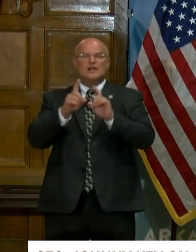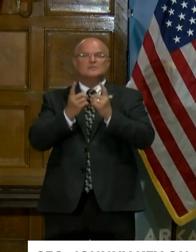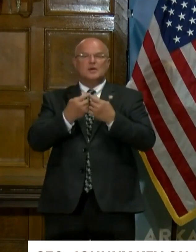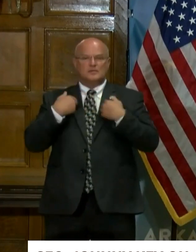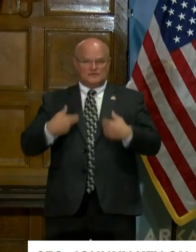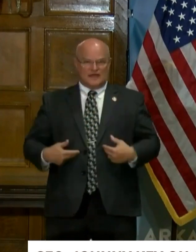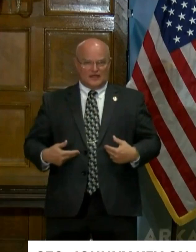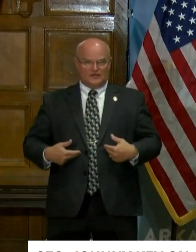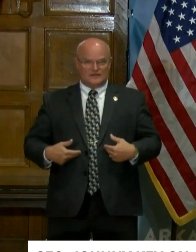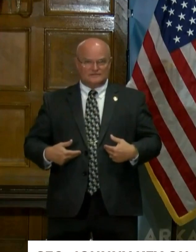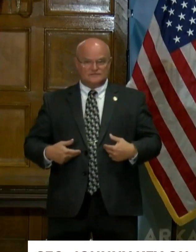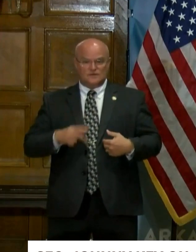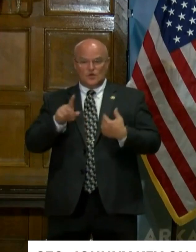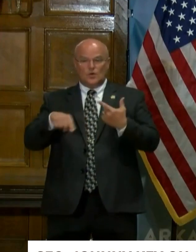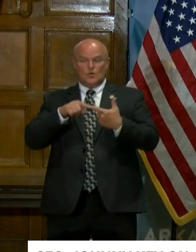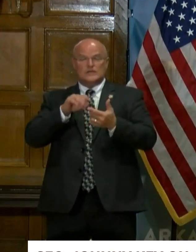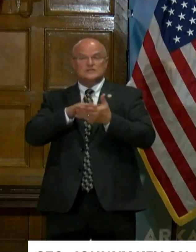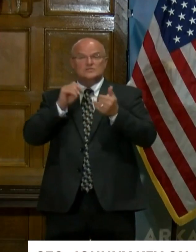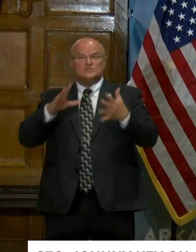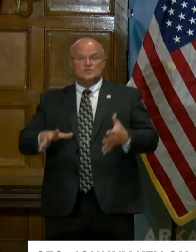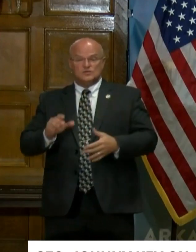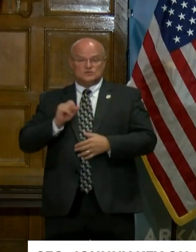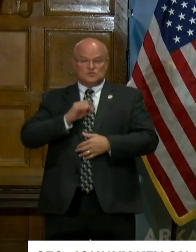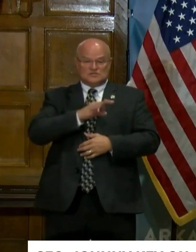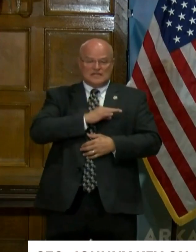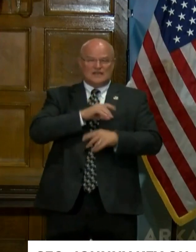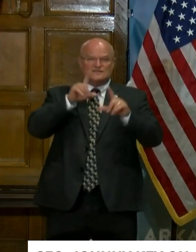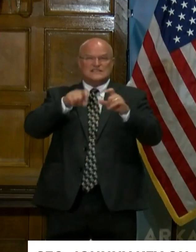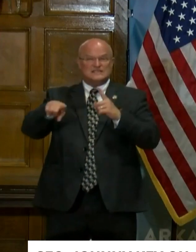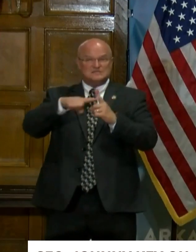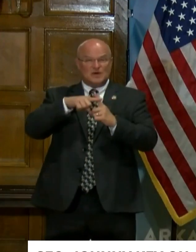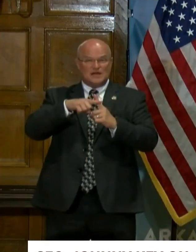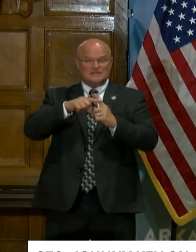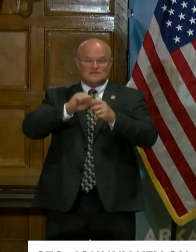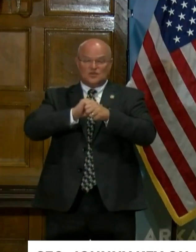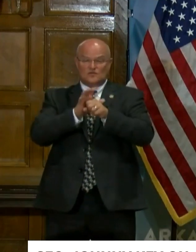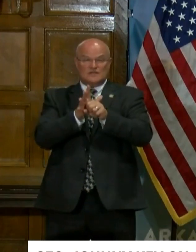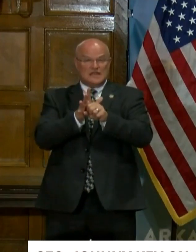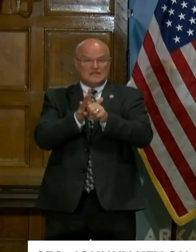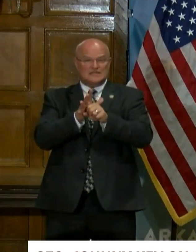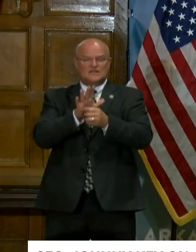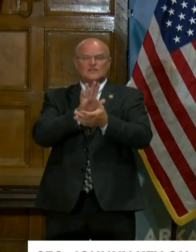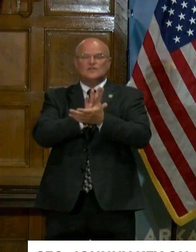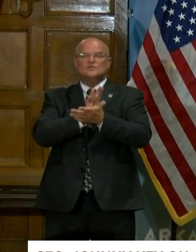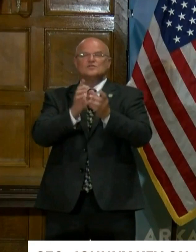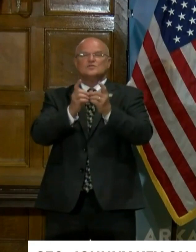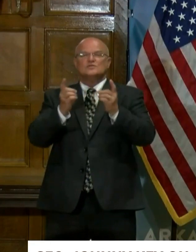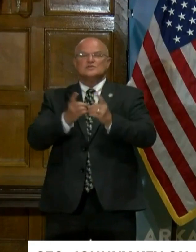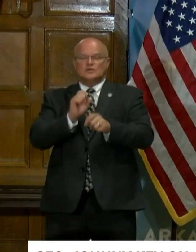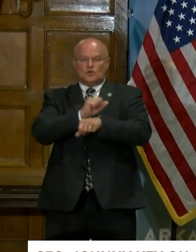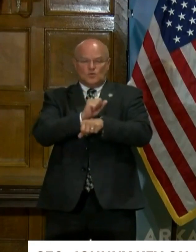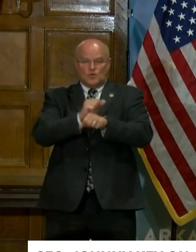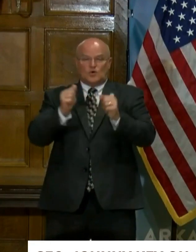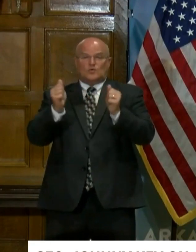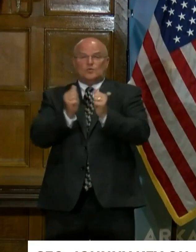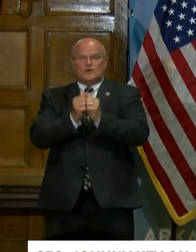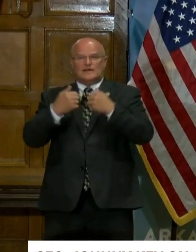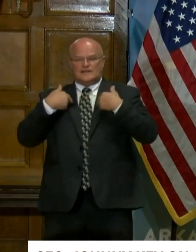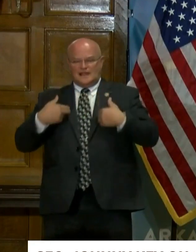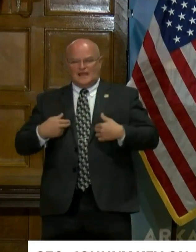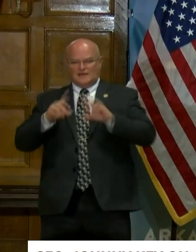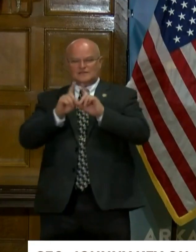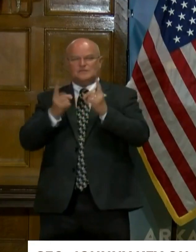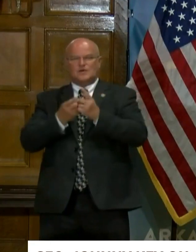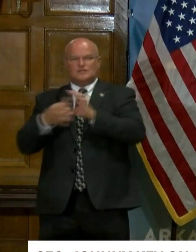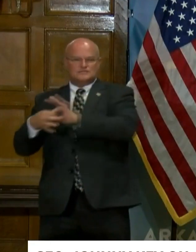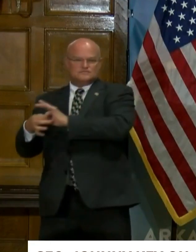Department of Health. When students or staff members test positive for COVID-19, the school district will work with the health department and